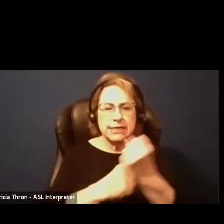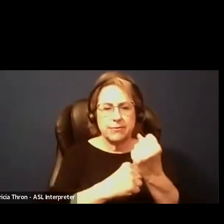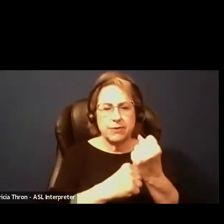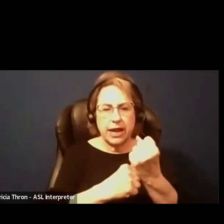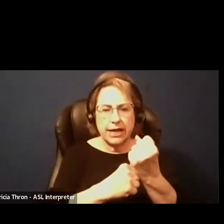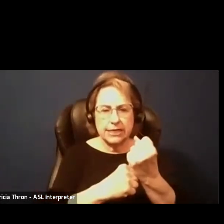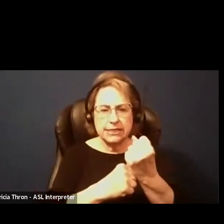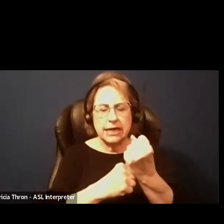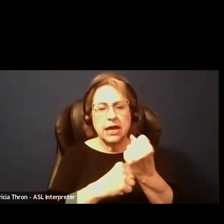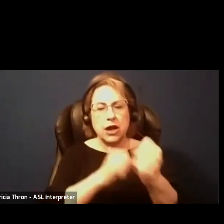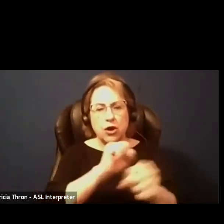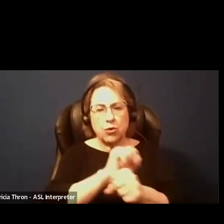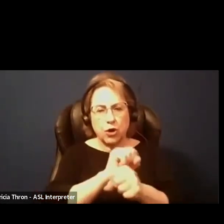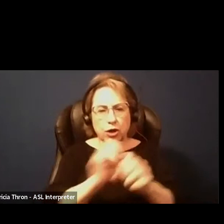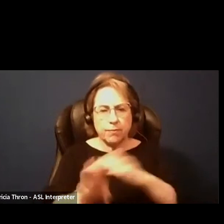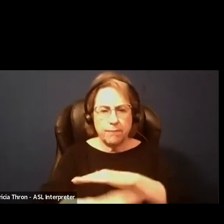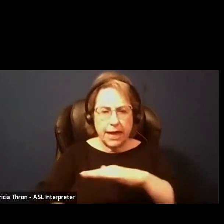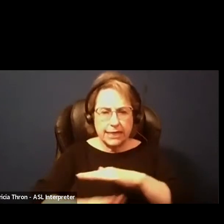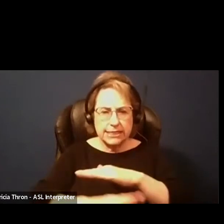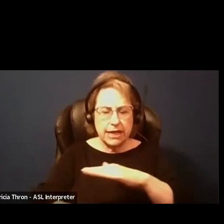with IEPs, they paid over